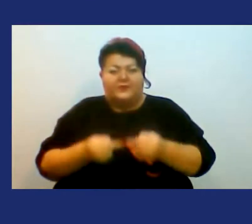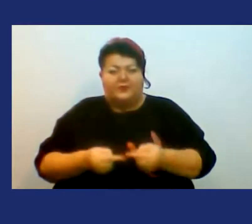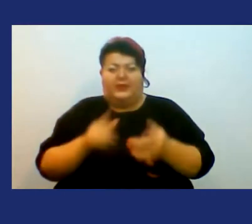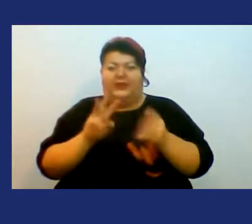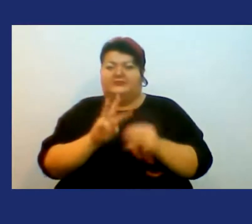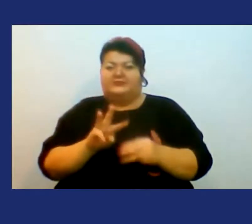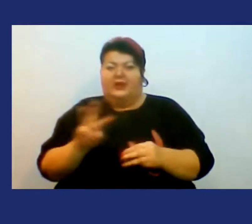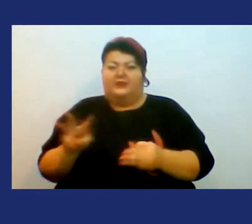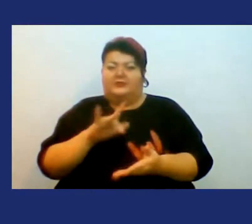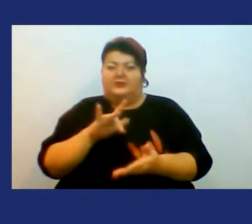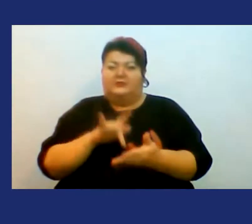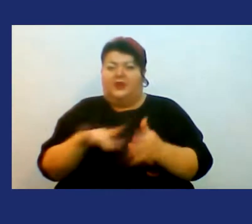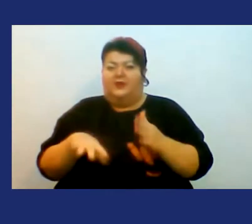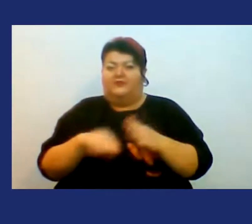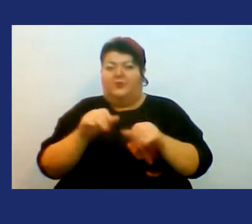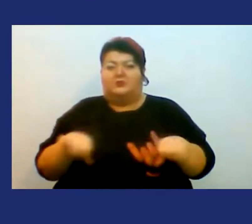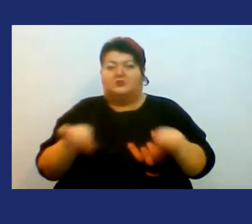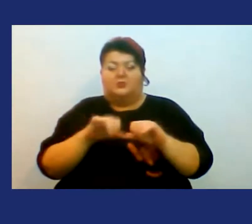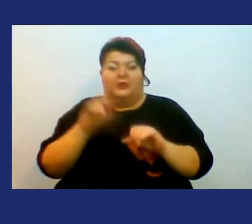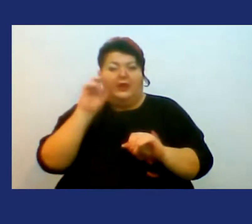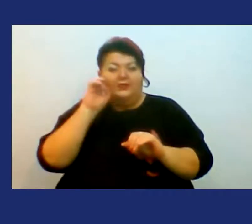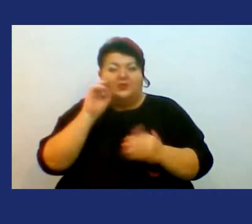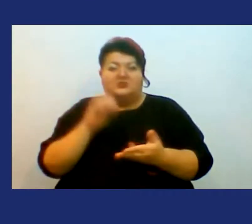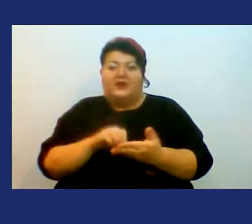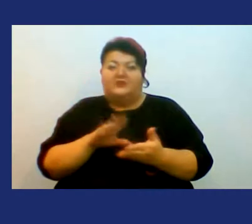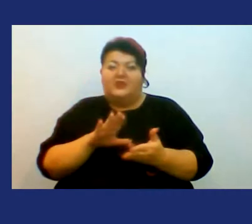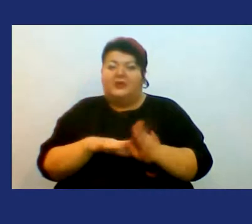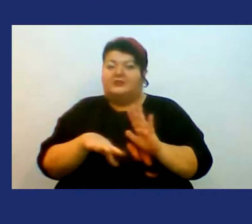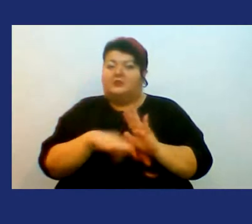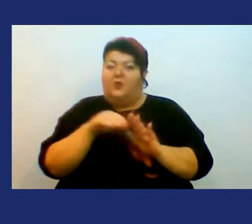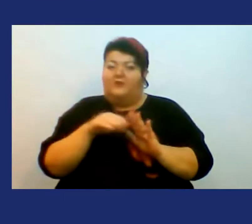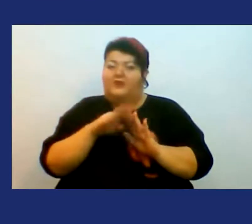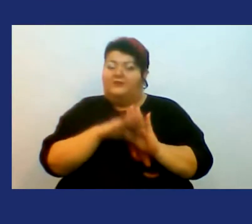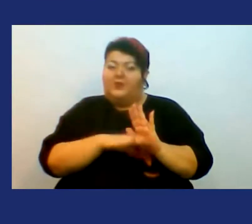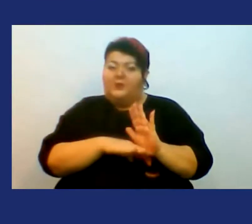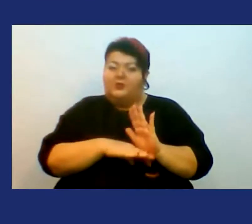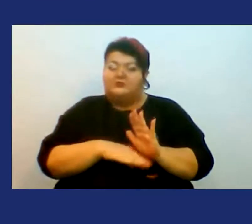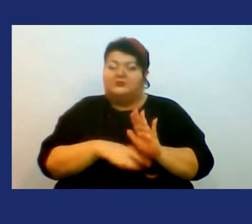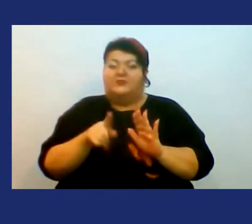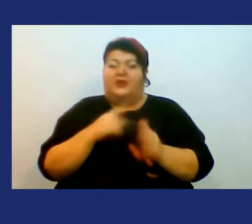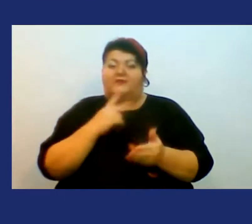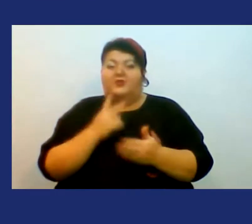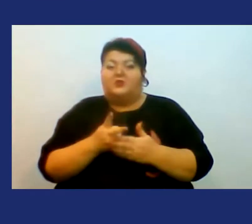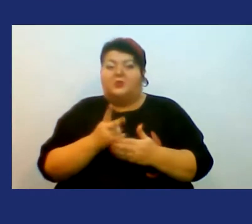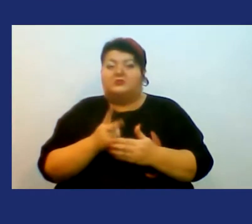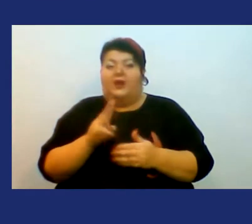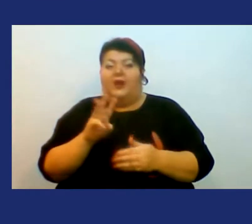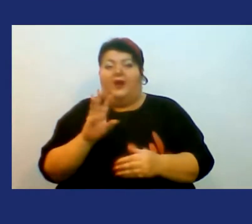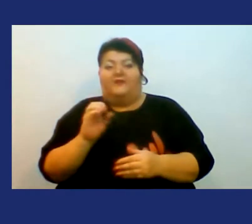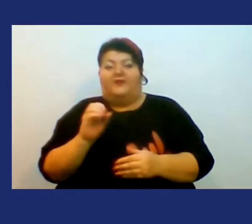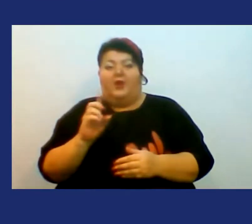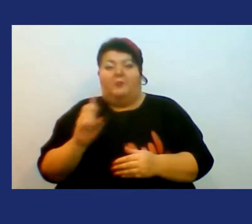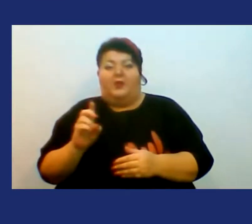information should be made accessible. The websites of the CC, the state